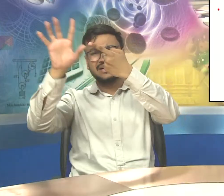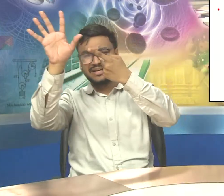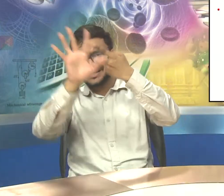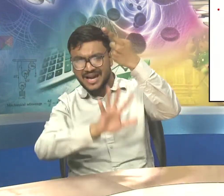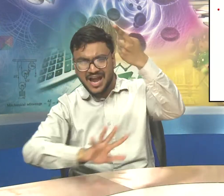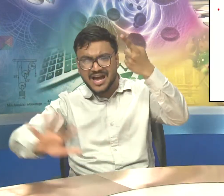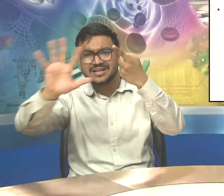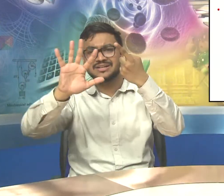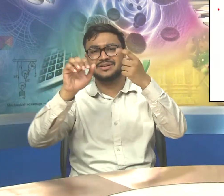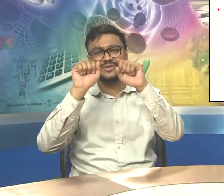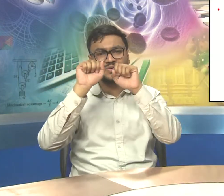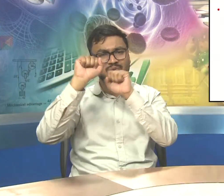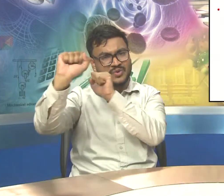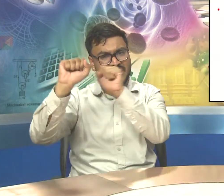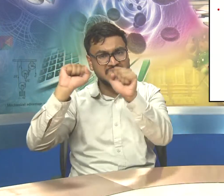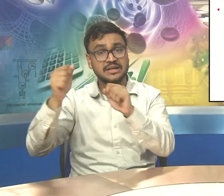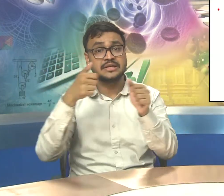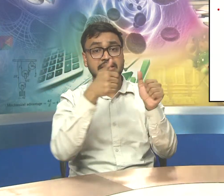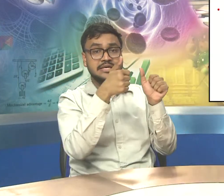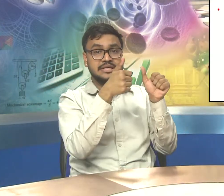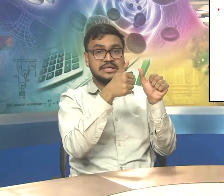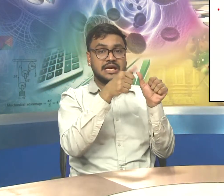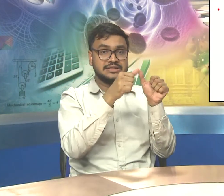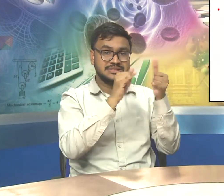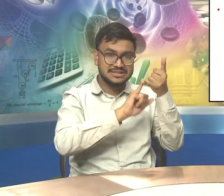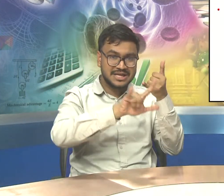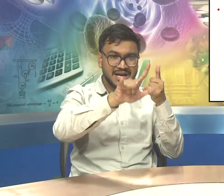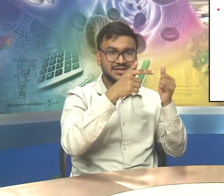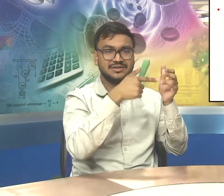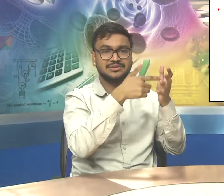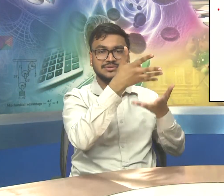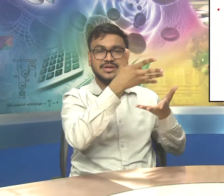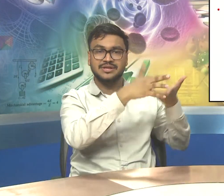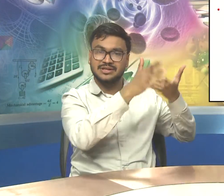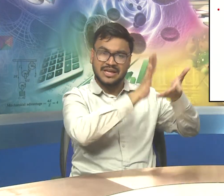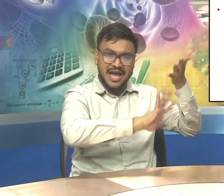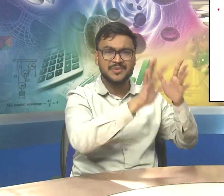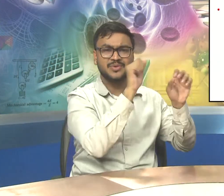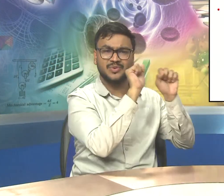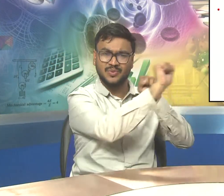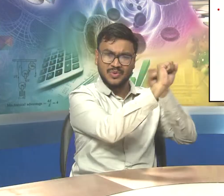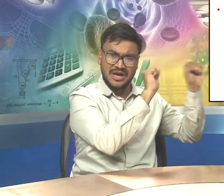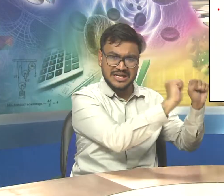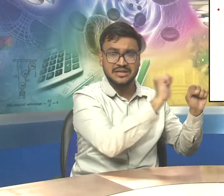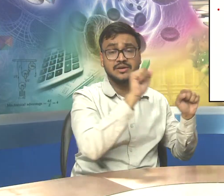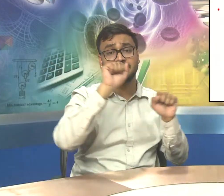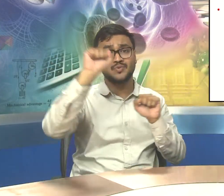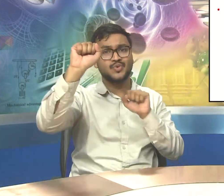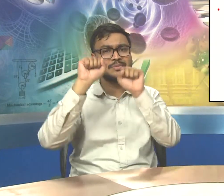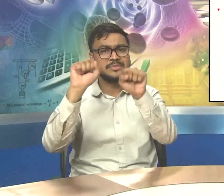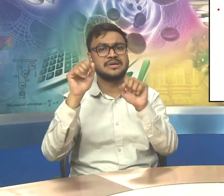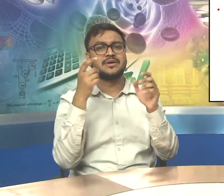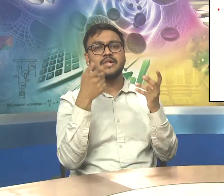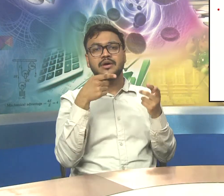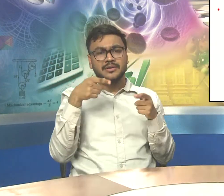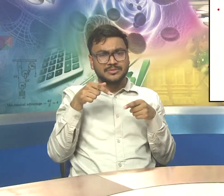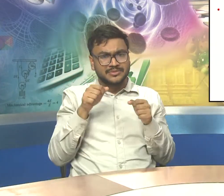Sign Language, especially American Sign Language, have more or better grammar and